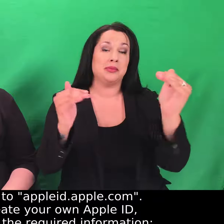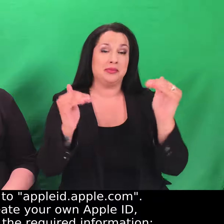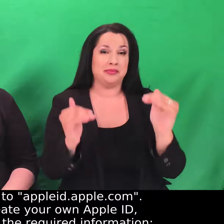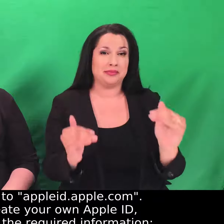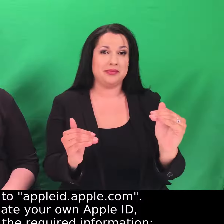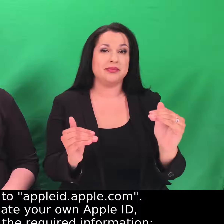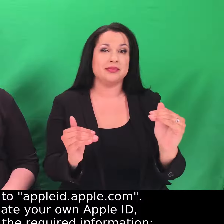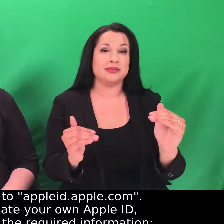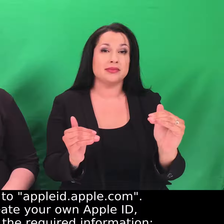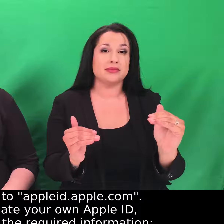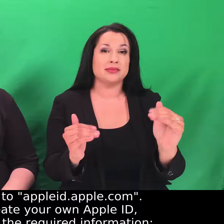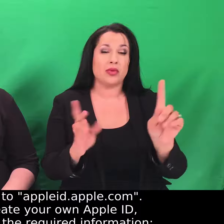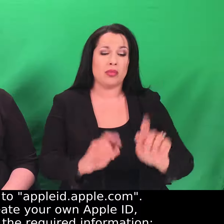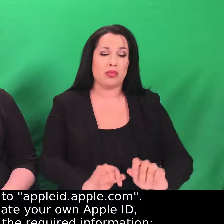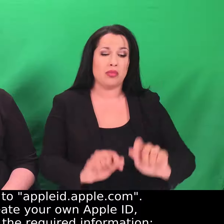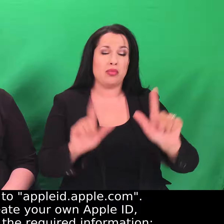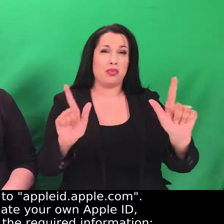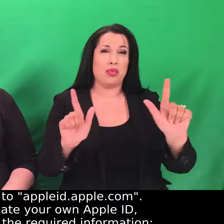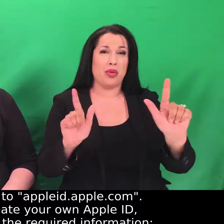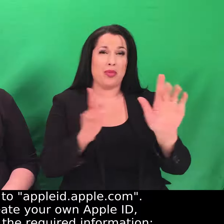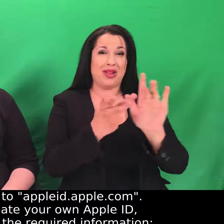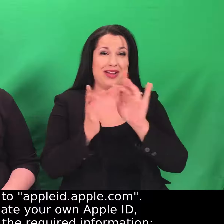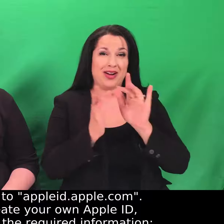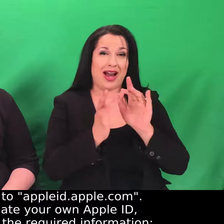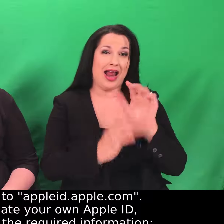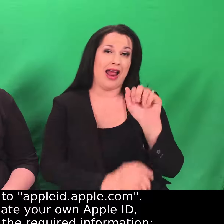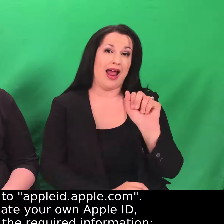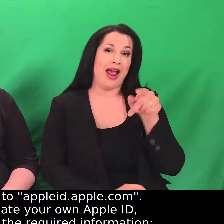Then go to